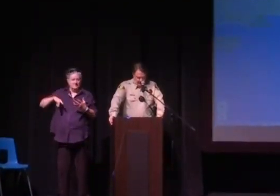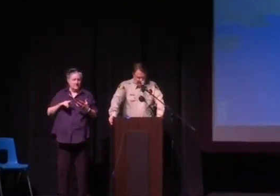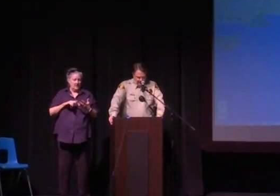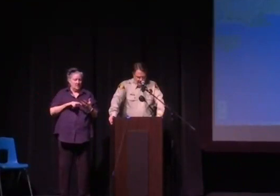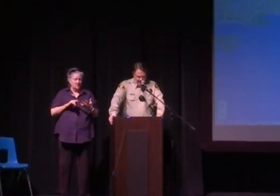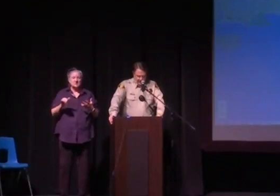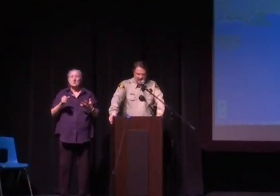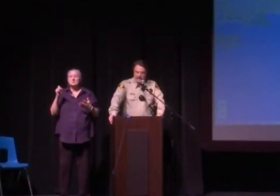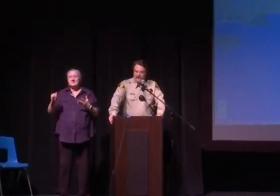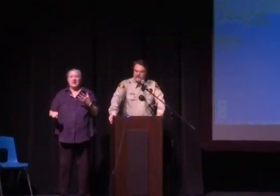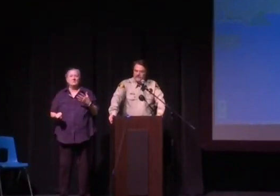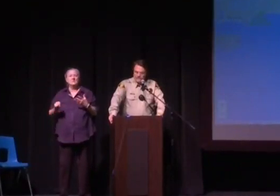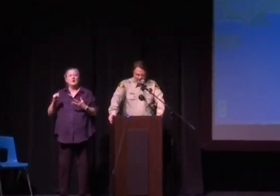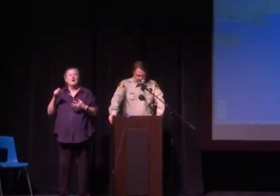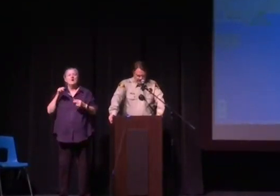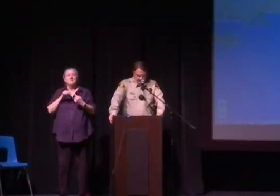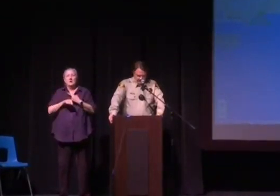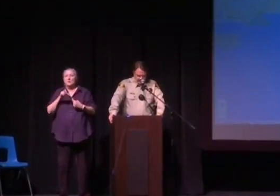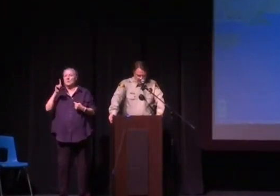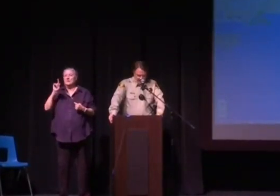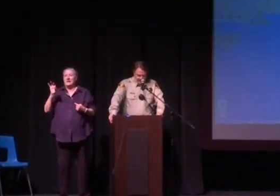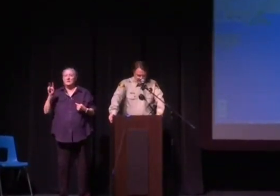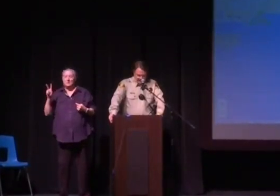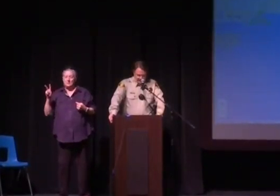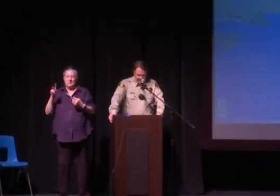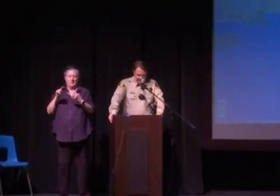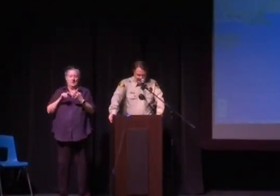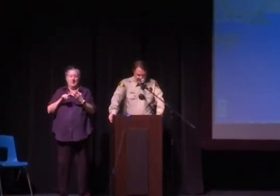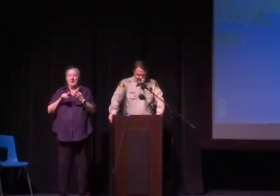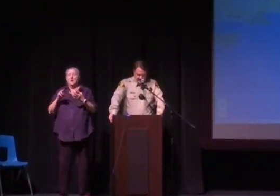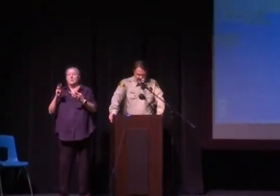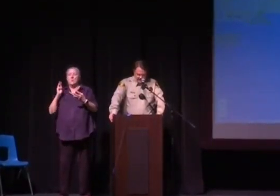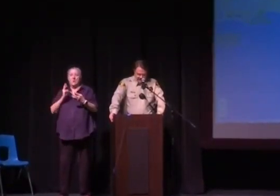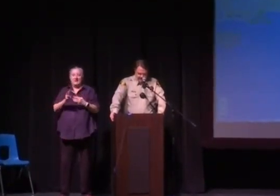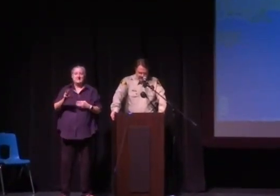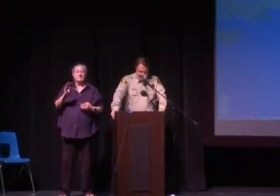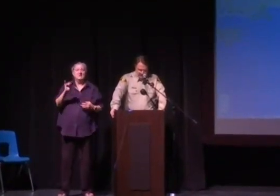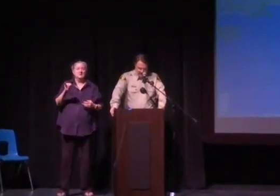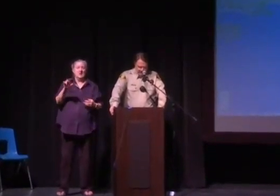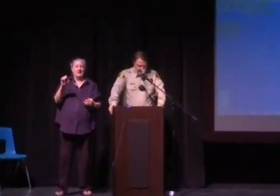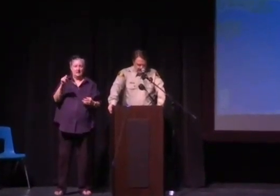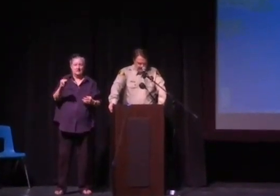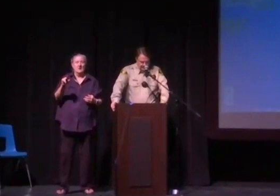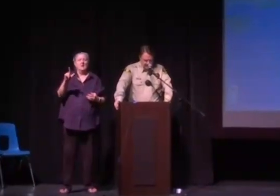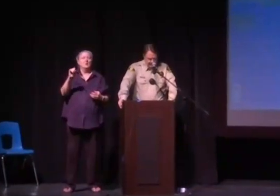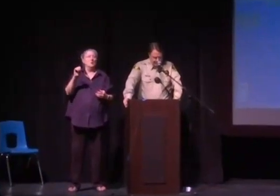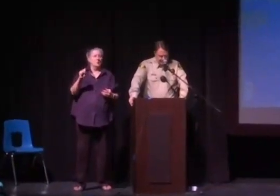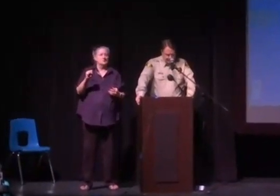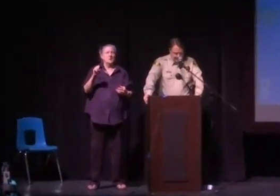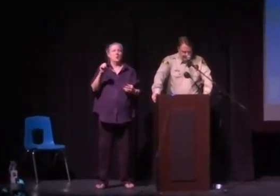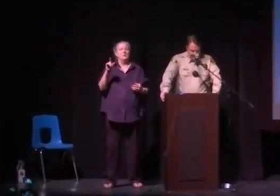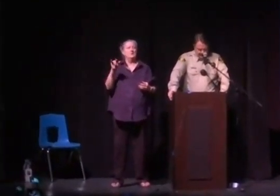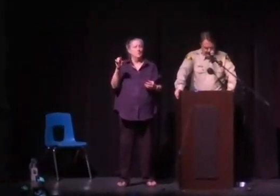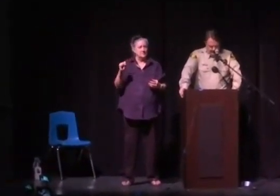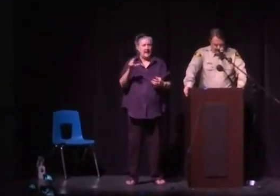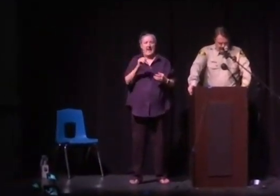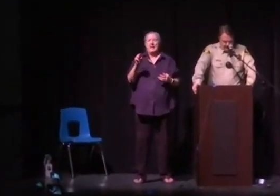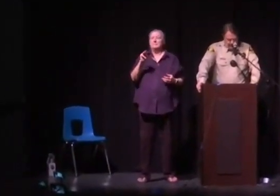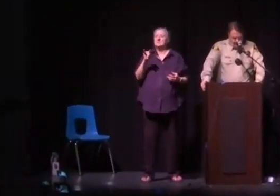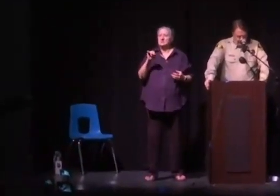Also south of Highway 192, west of Mission Canyon, Los Olivos, and Mission